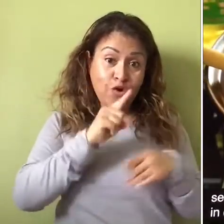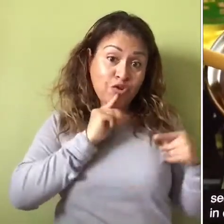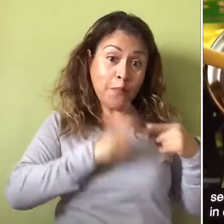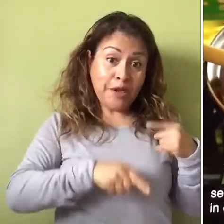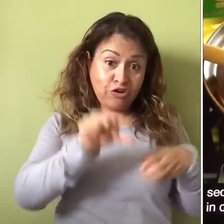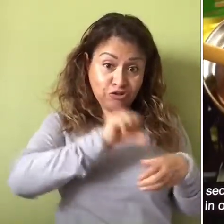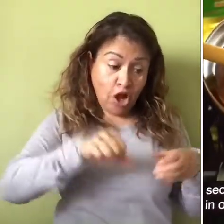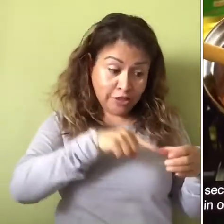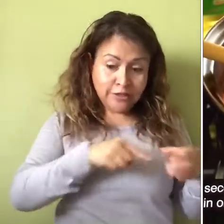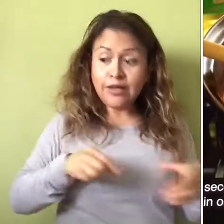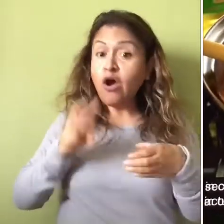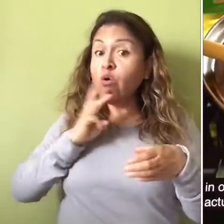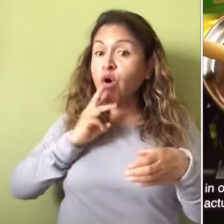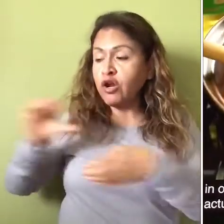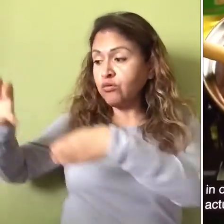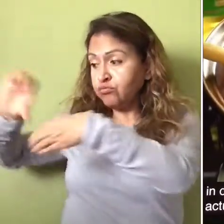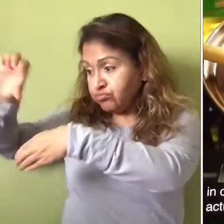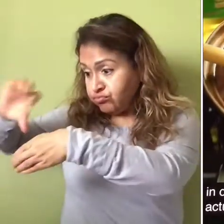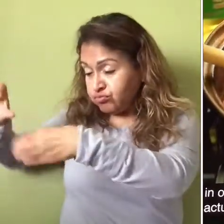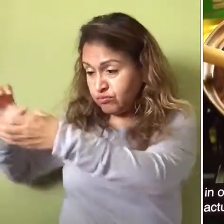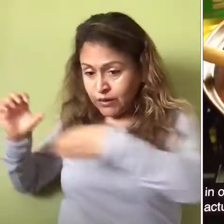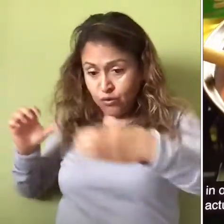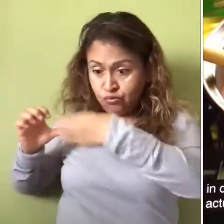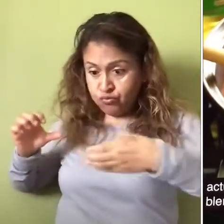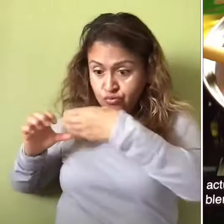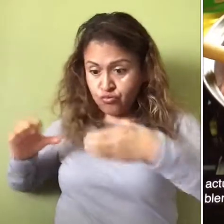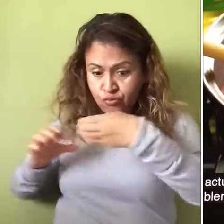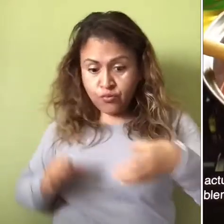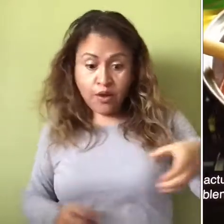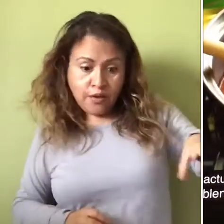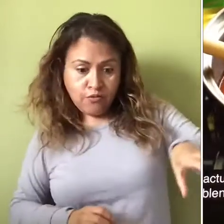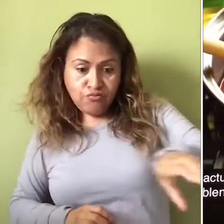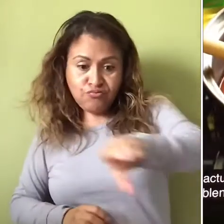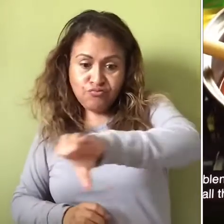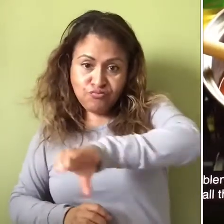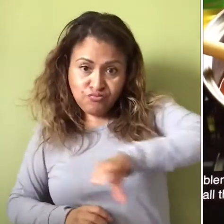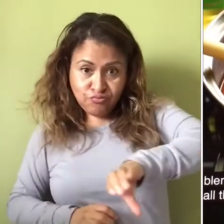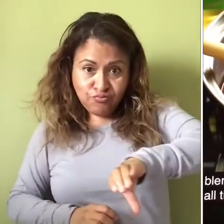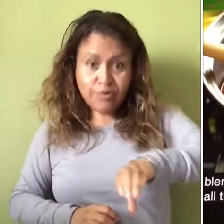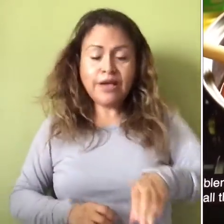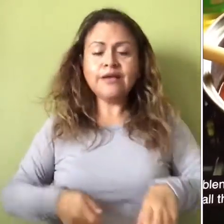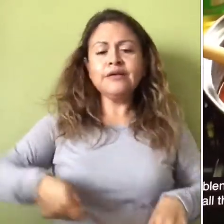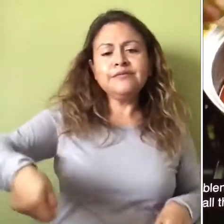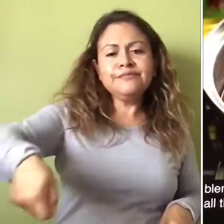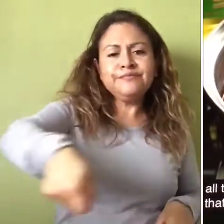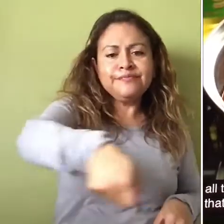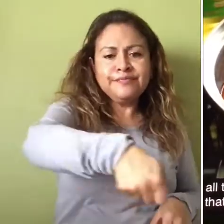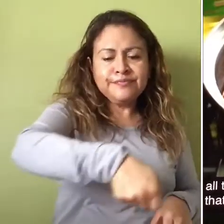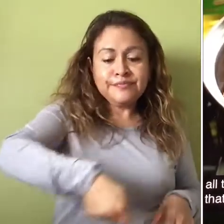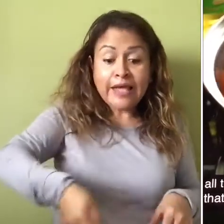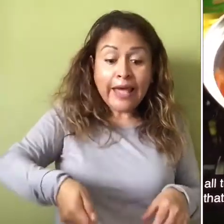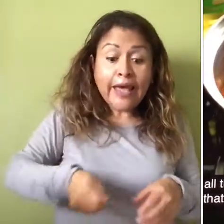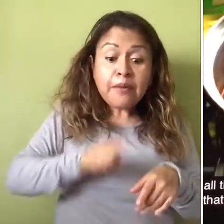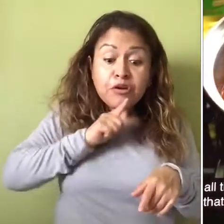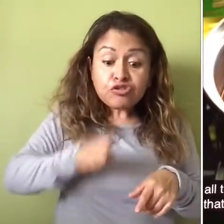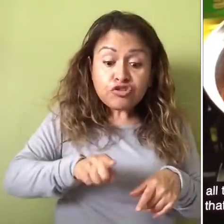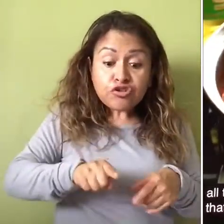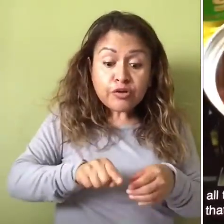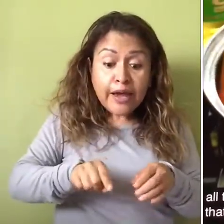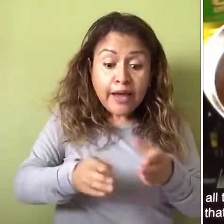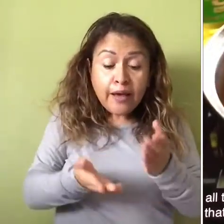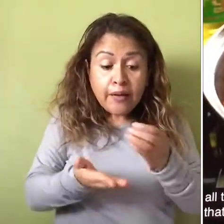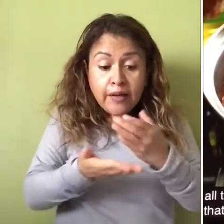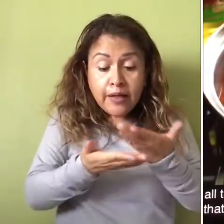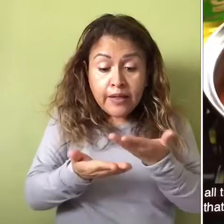left in that jar into my rice. Go ahead and get that into the pan and stir that. Make sure that none of that sauce is burning to the bottom of the